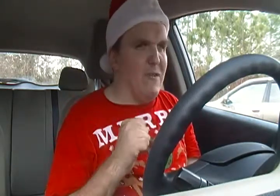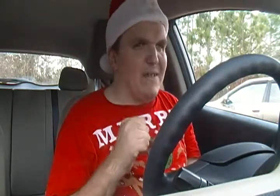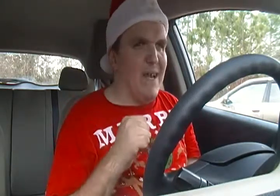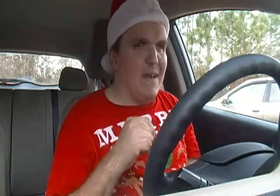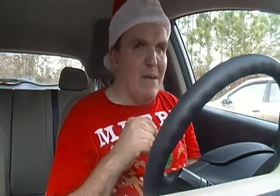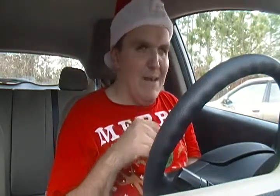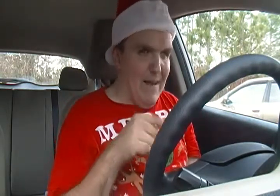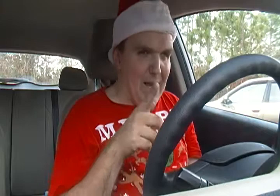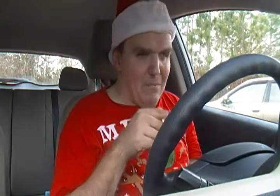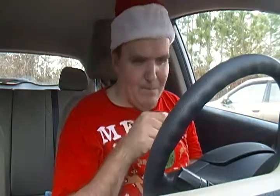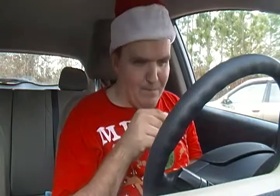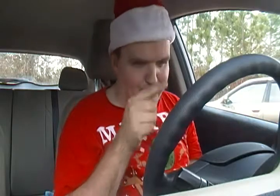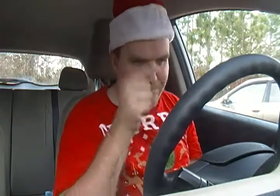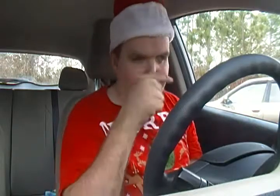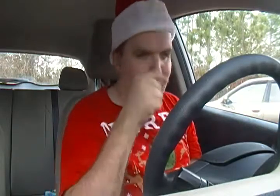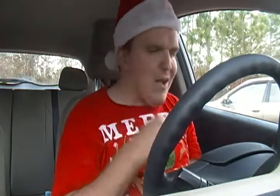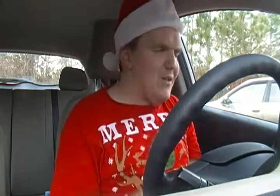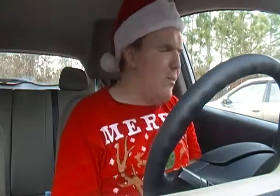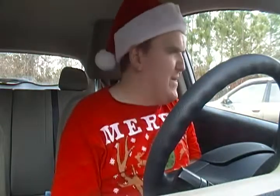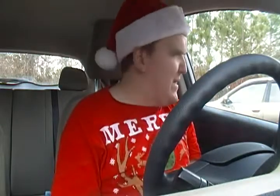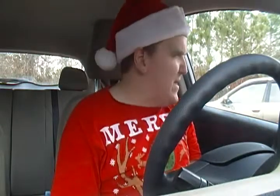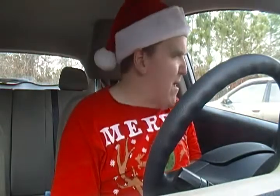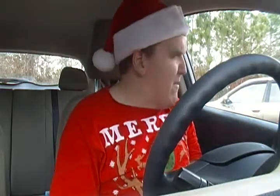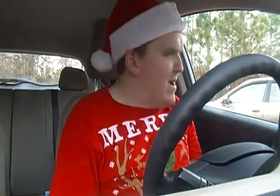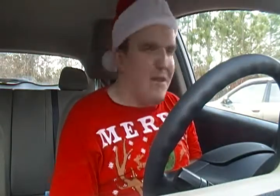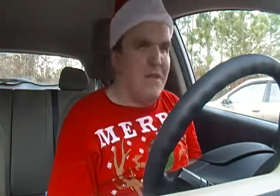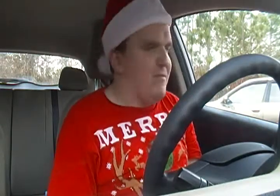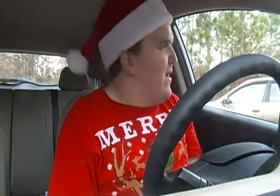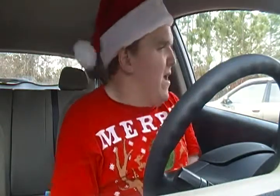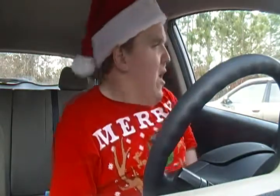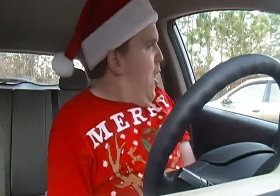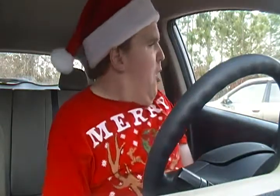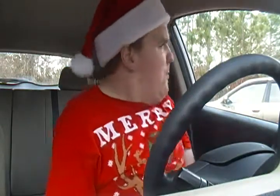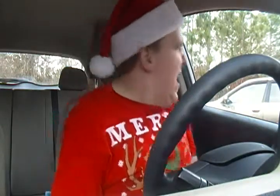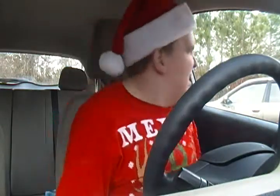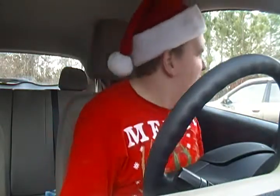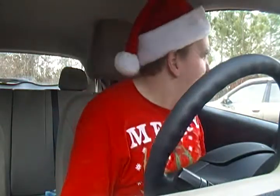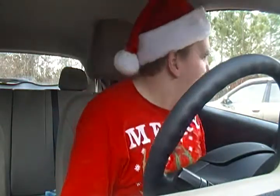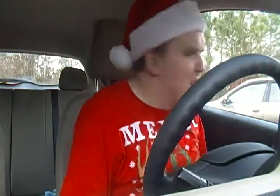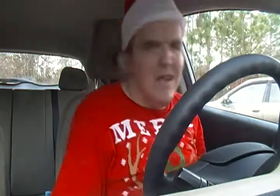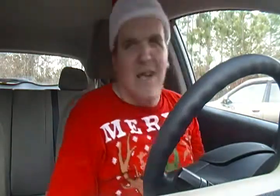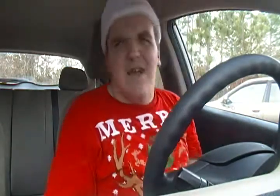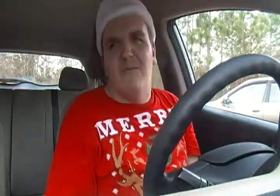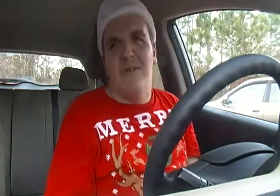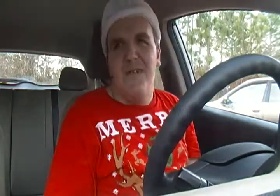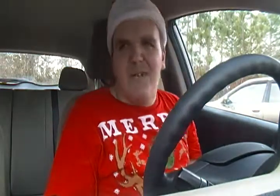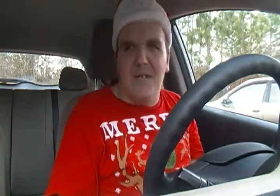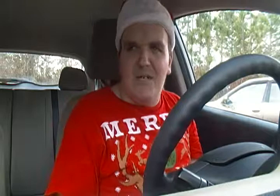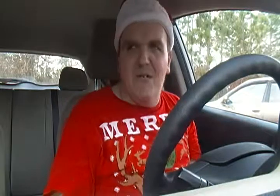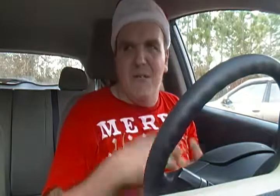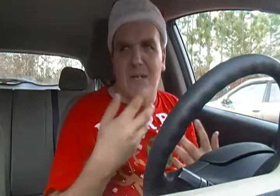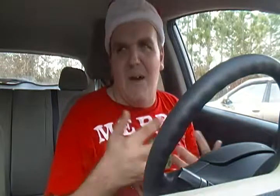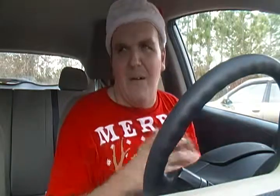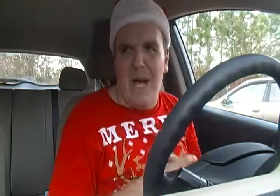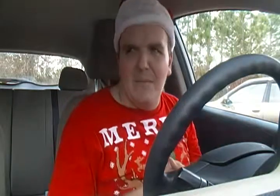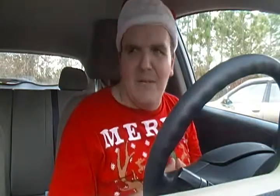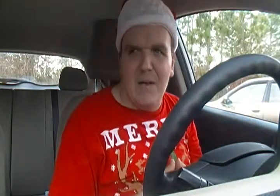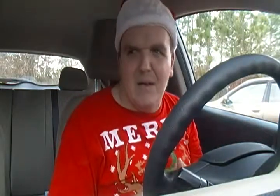girl raises his hand he's like yeah she points outside she sees flick oh my god and what she does is she runs to call the cops in the